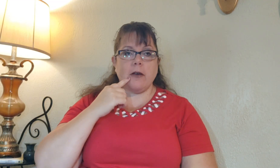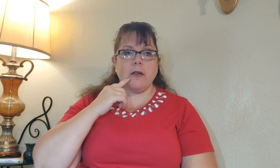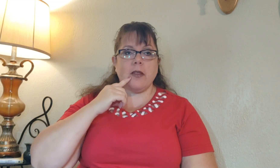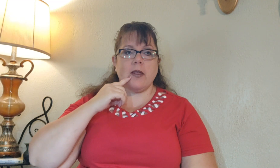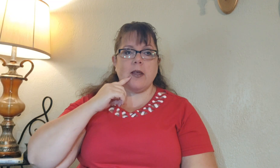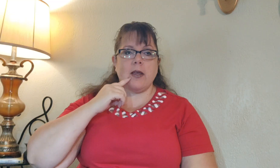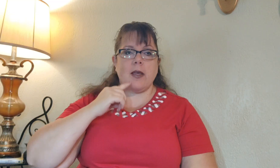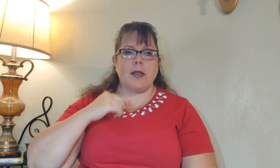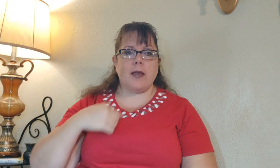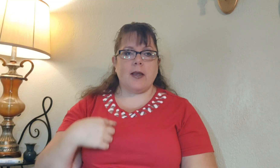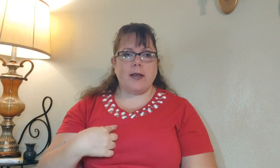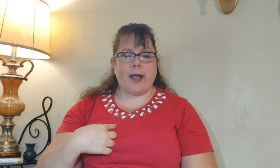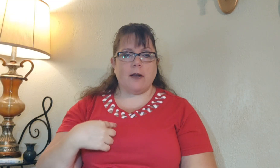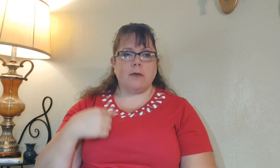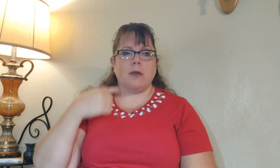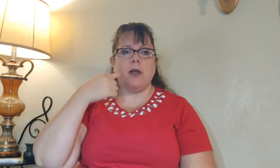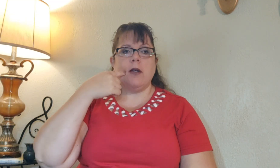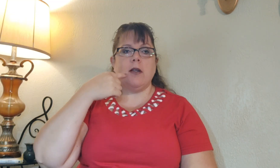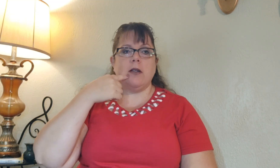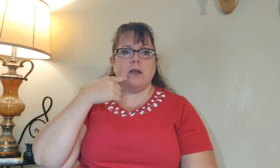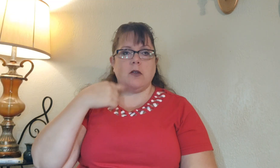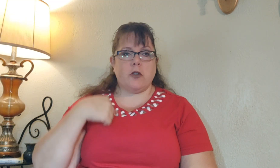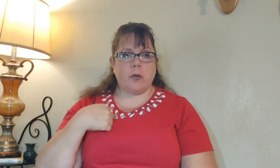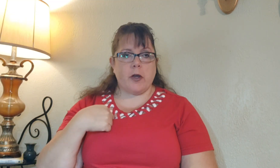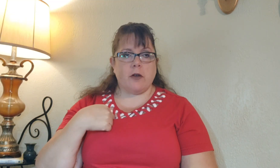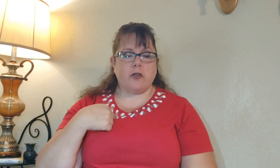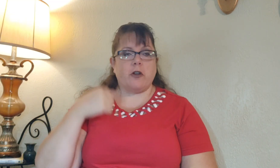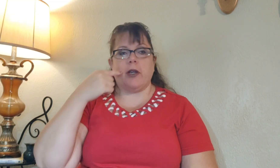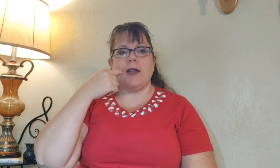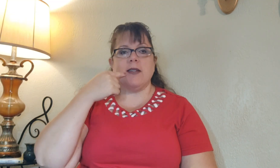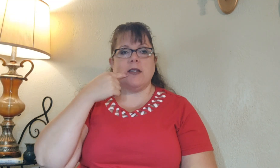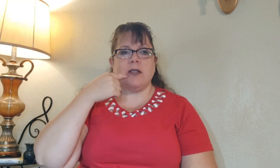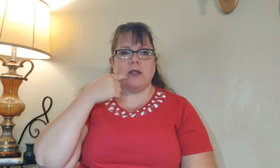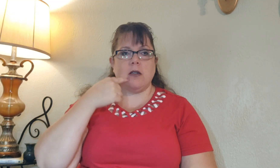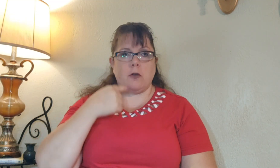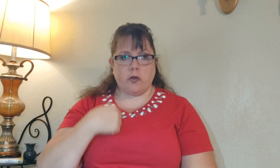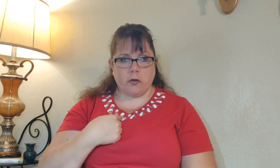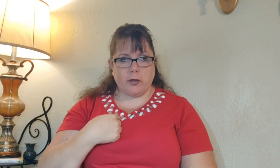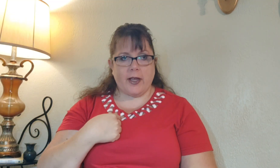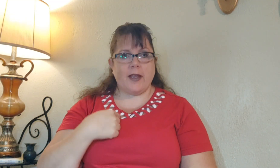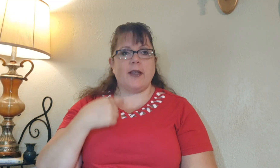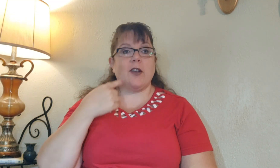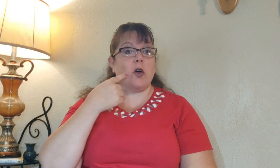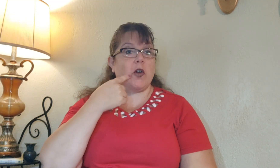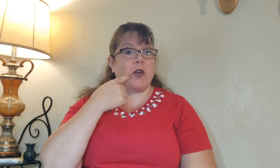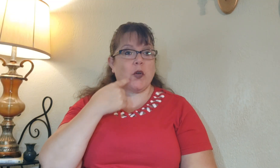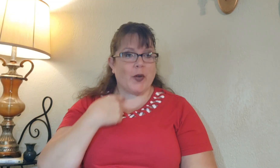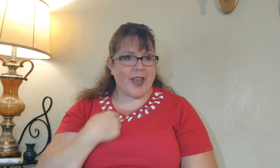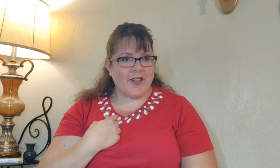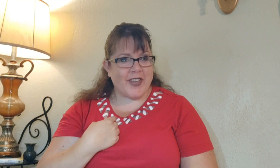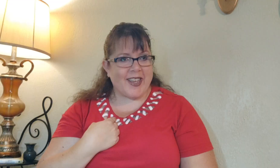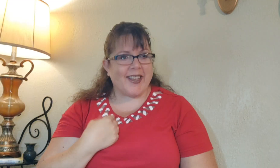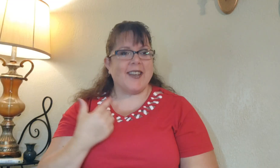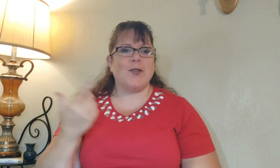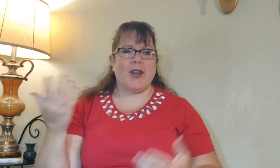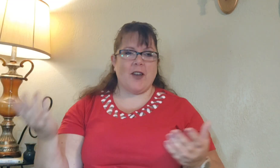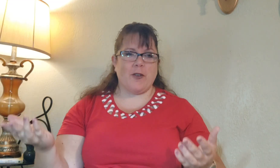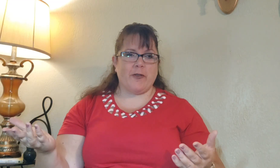mouth and then down to where your shirt is. You're drooling or craving whatever